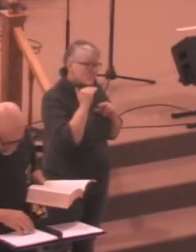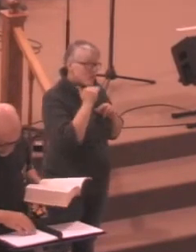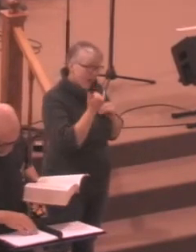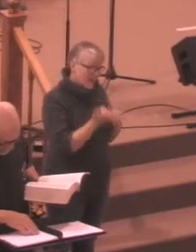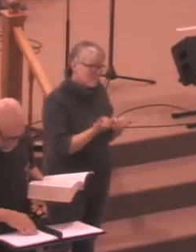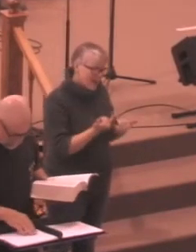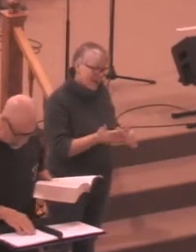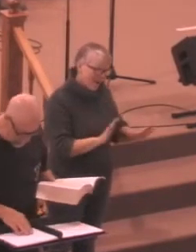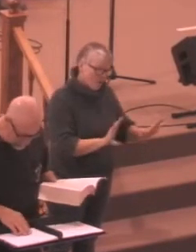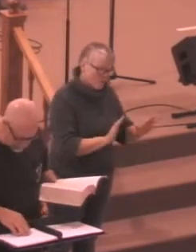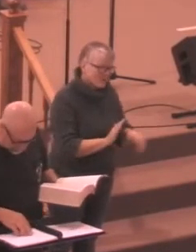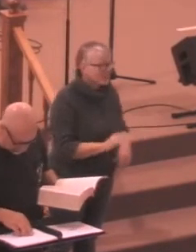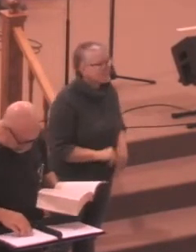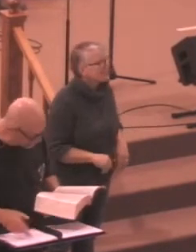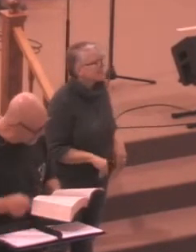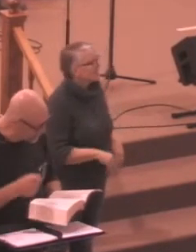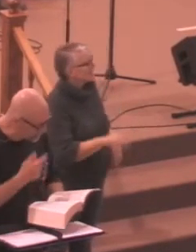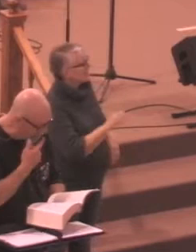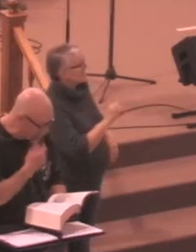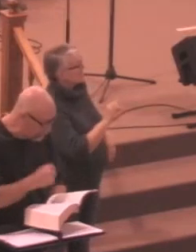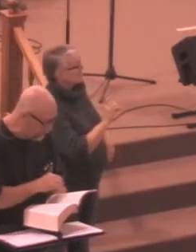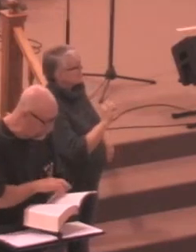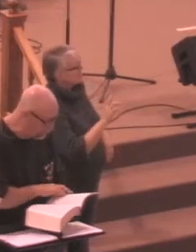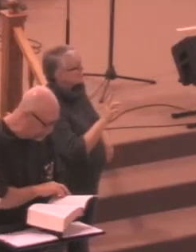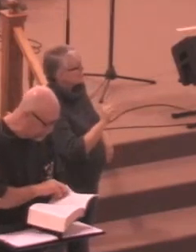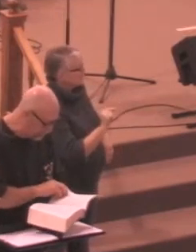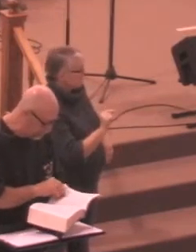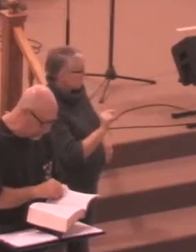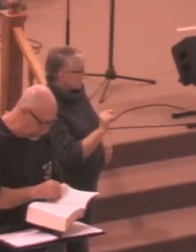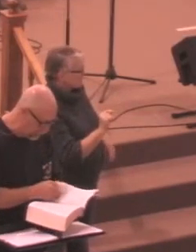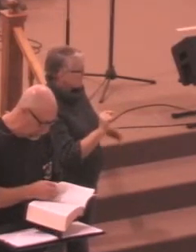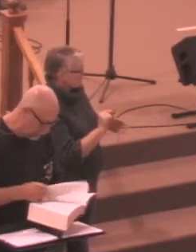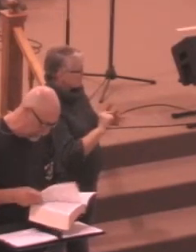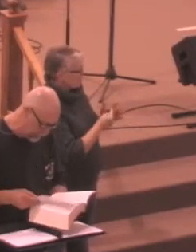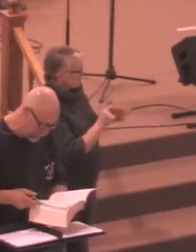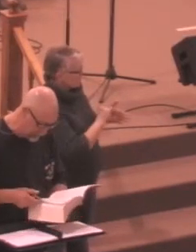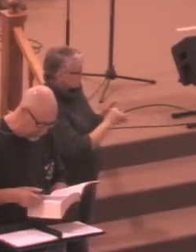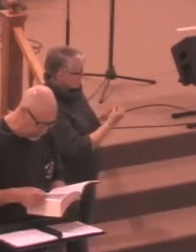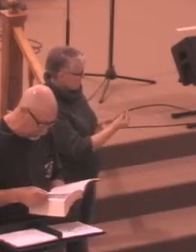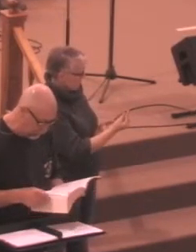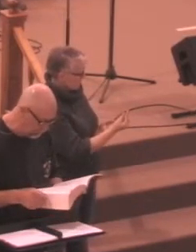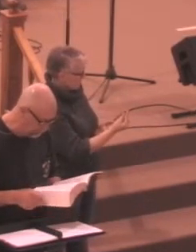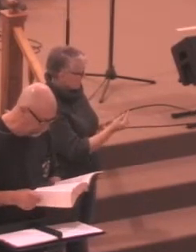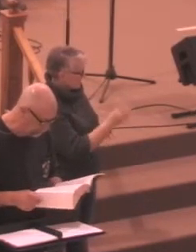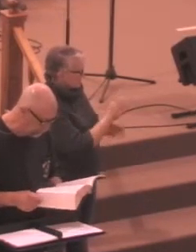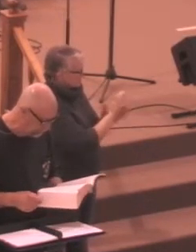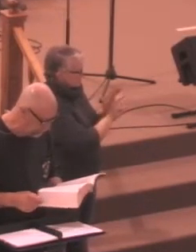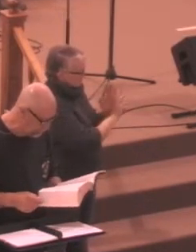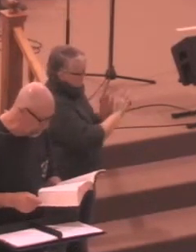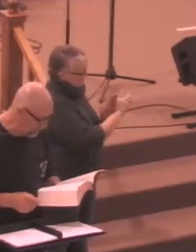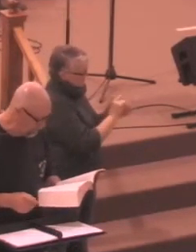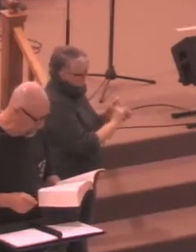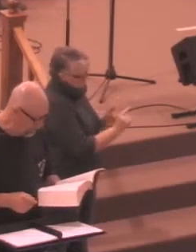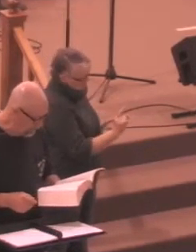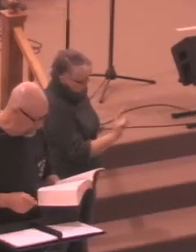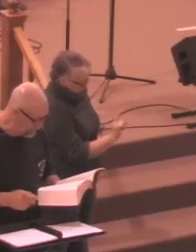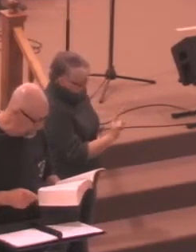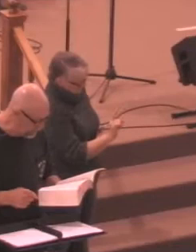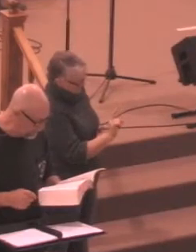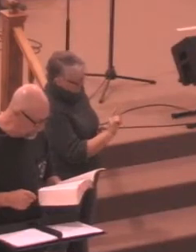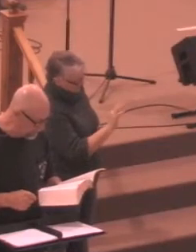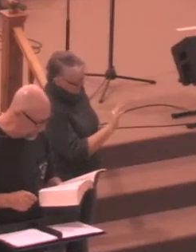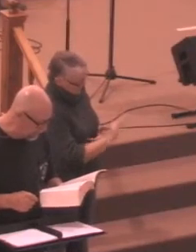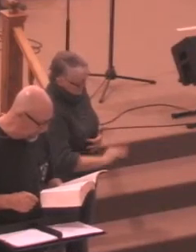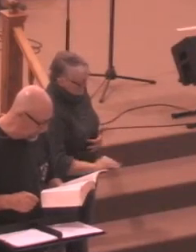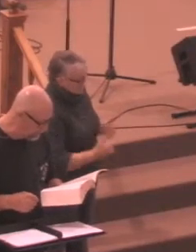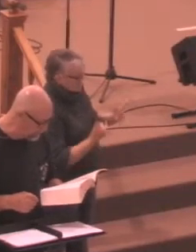So this Deuteronomy, let's just read starting in verse 1, Deuteronomy 6:1. It says, now